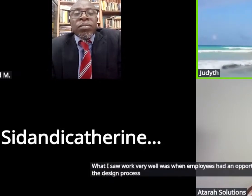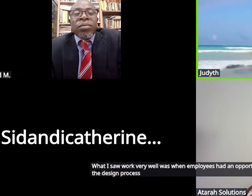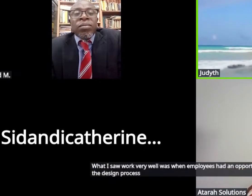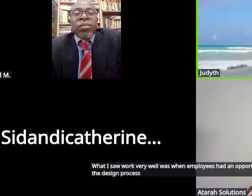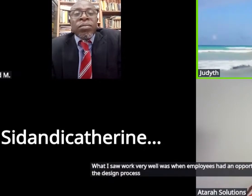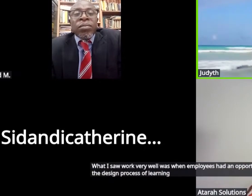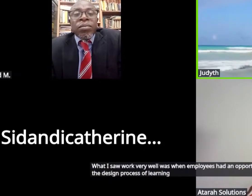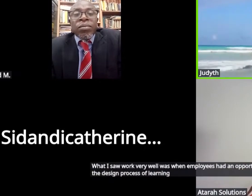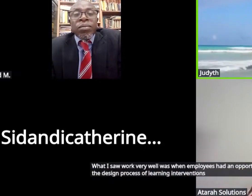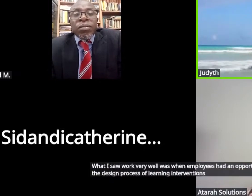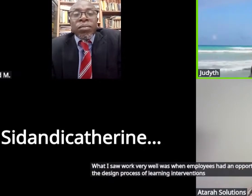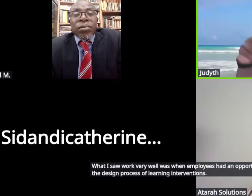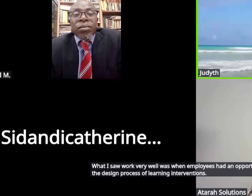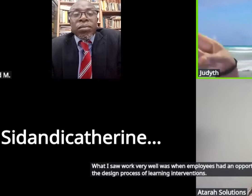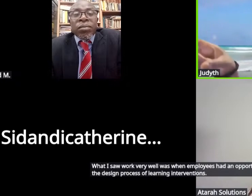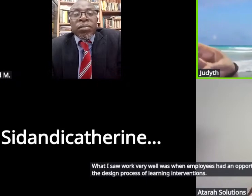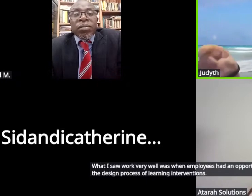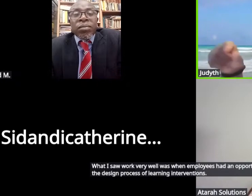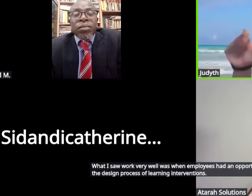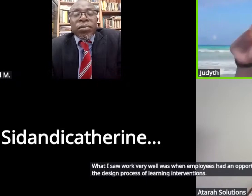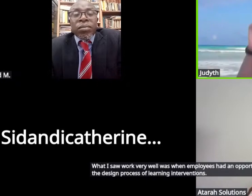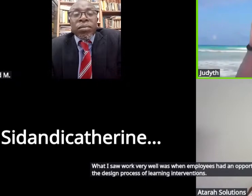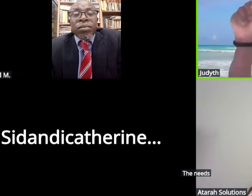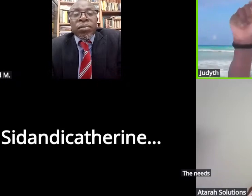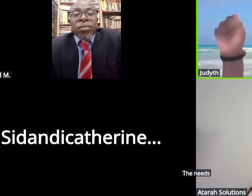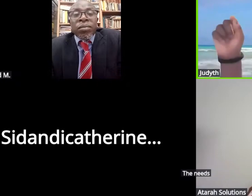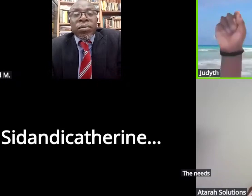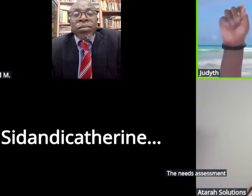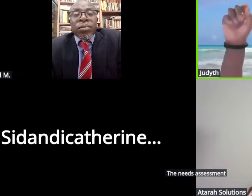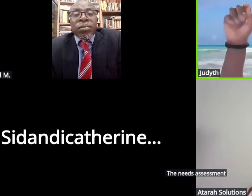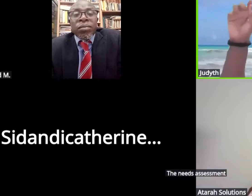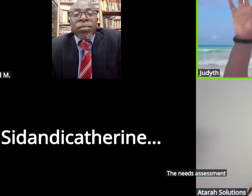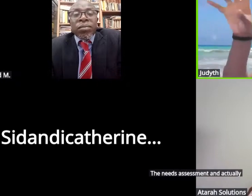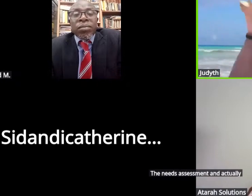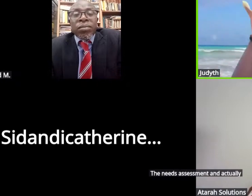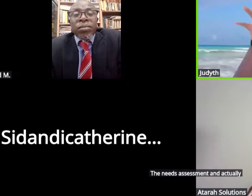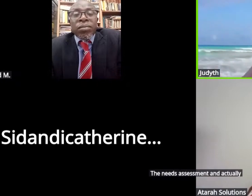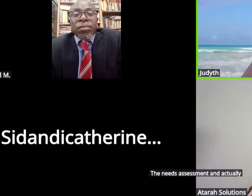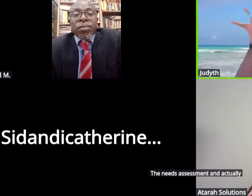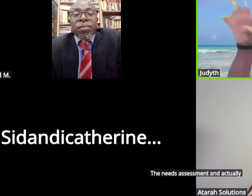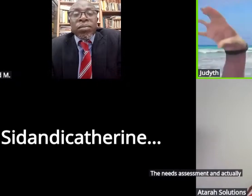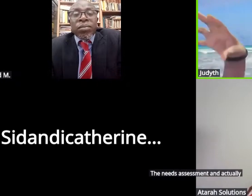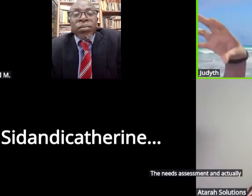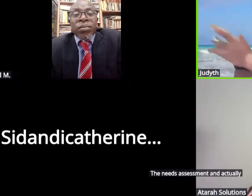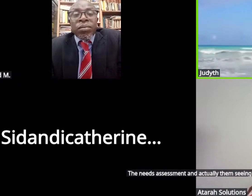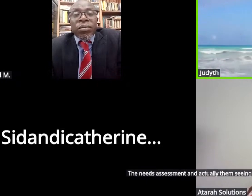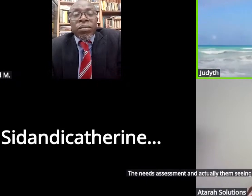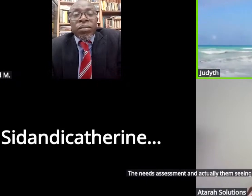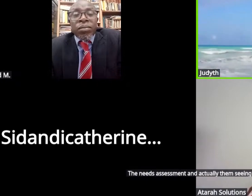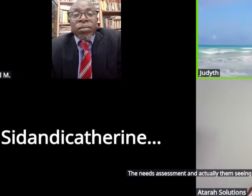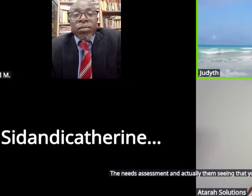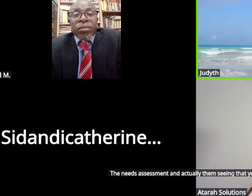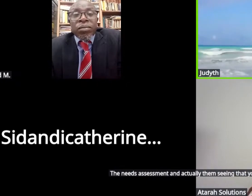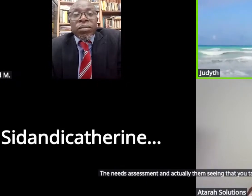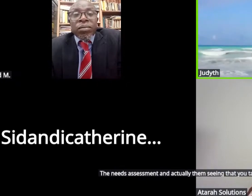interventions. So the needs assessment and actually them seeing that you take the process seriously,